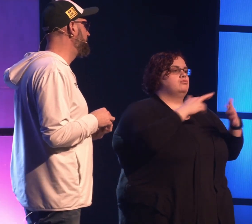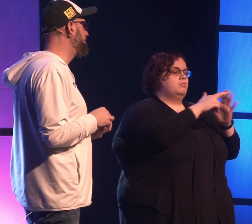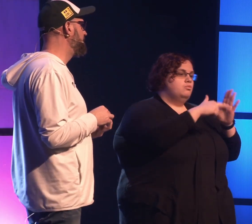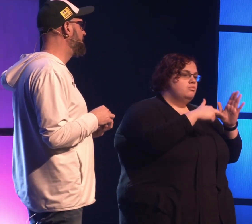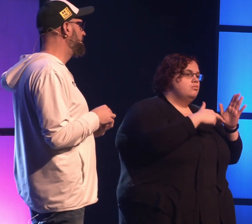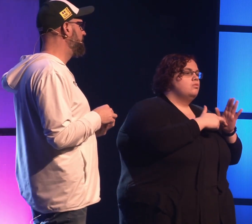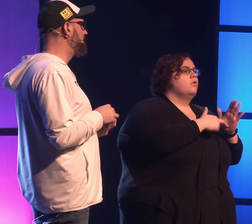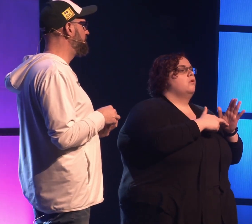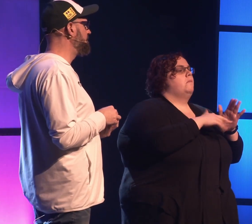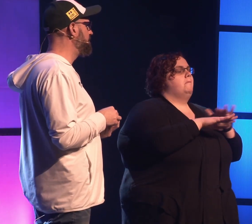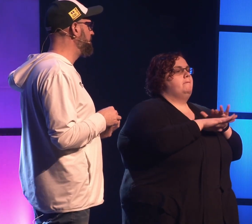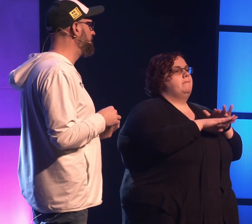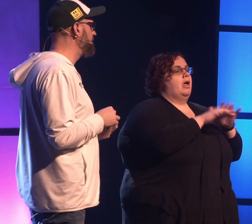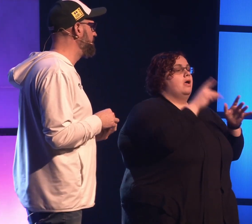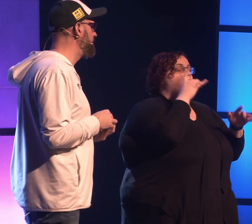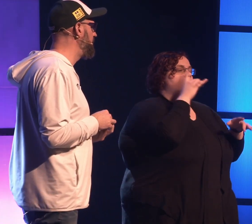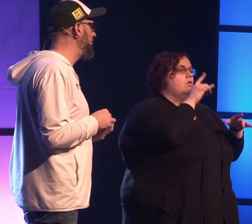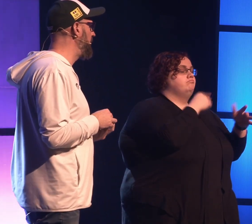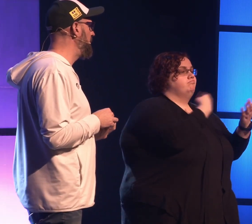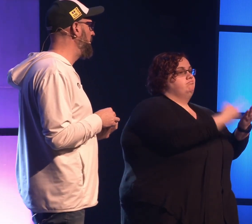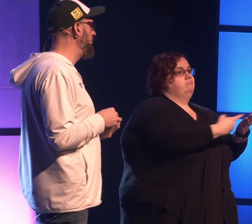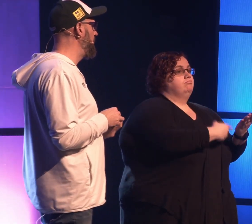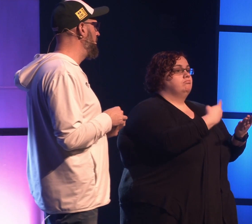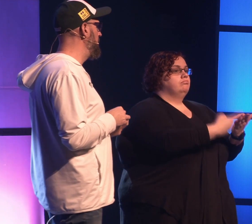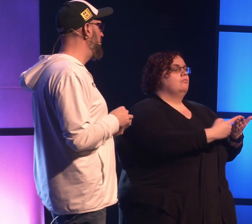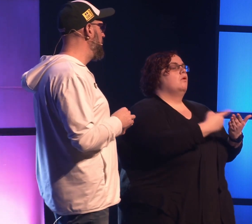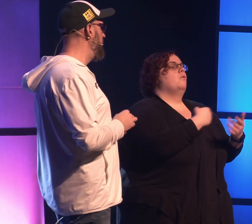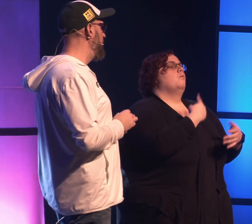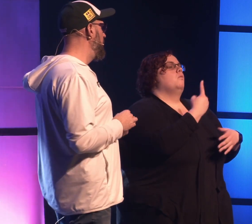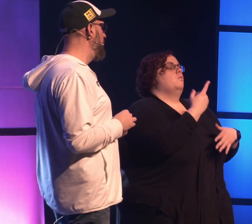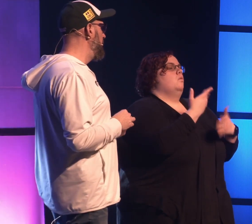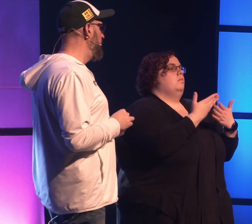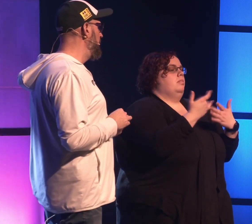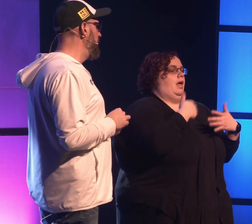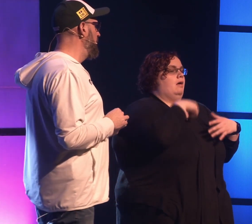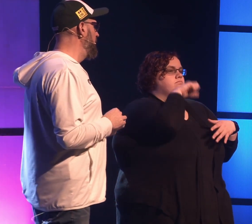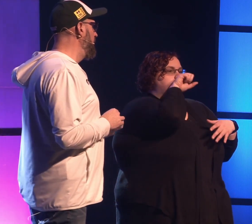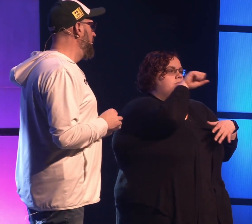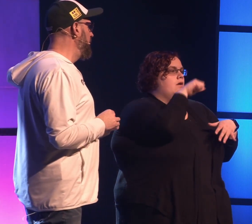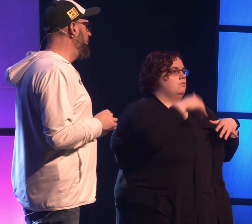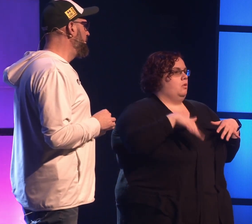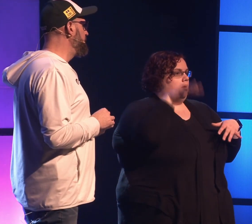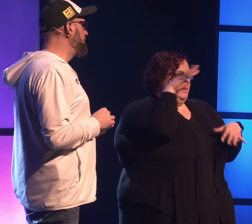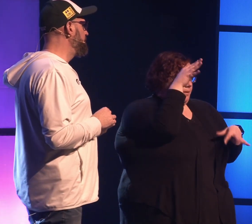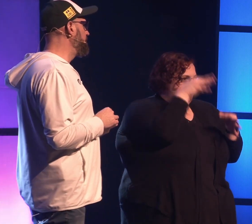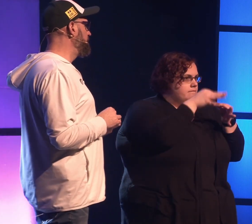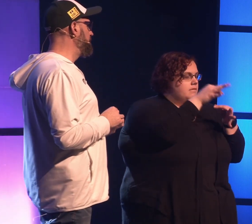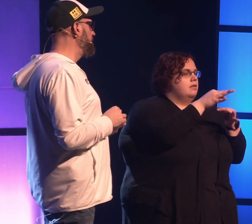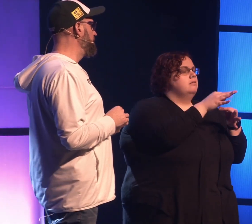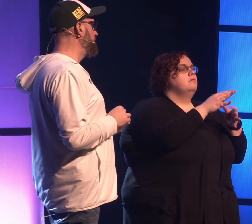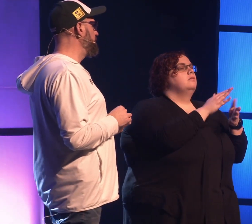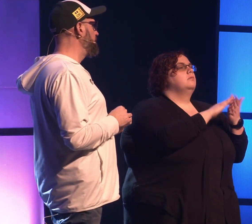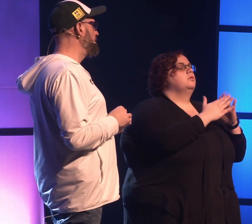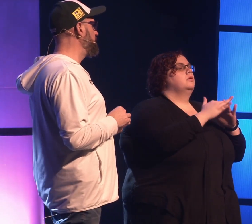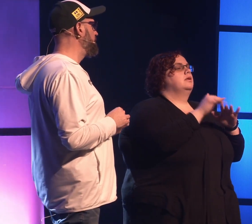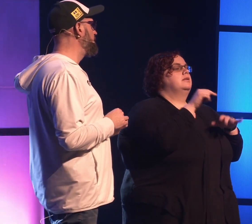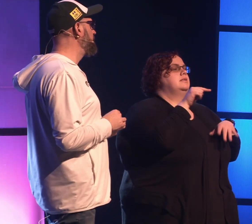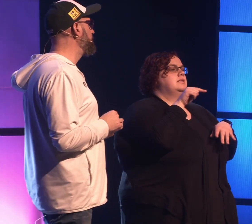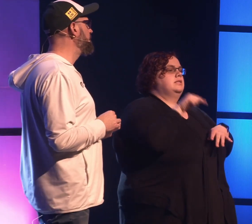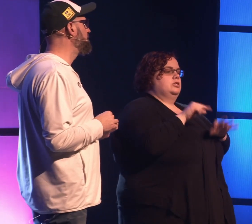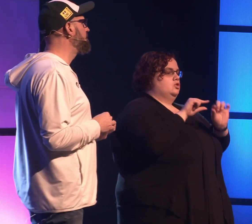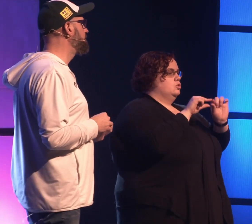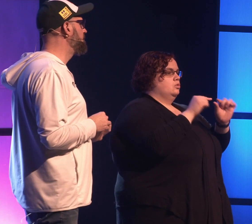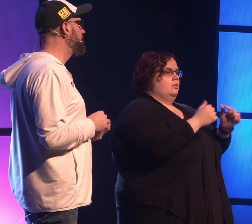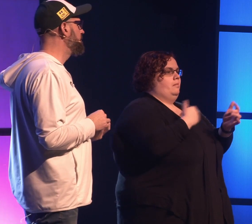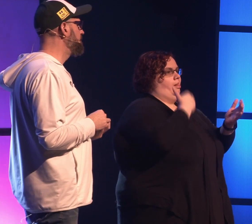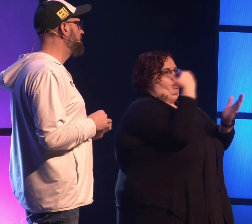rules, for discussion. And one thing that I really loved, having really grown up in the faith community, is that these groups didn't have like